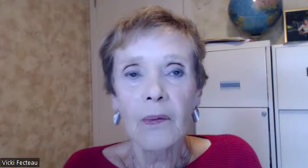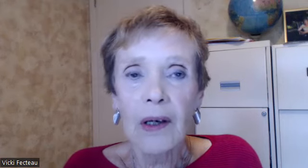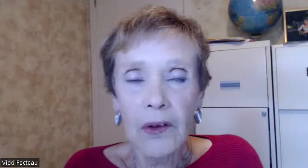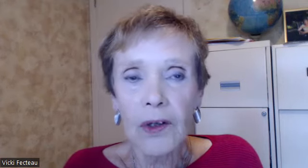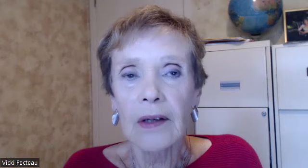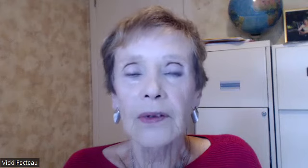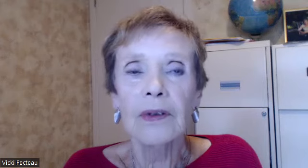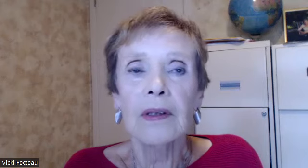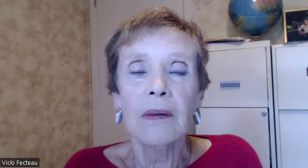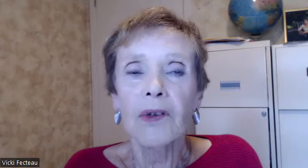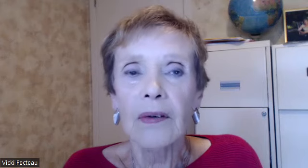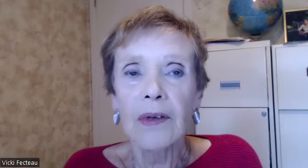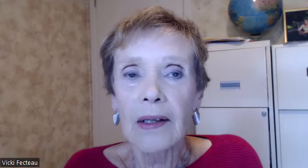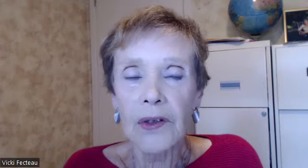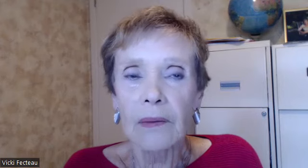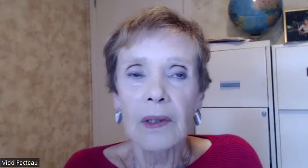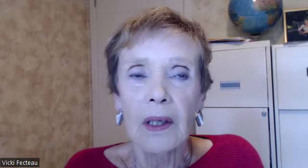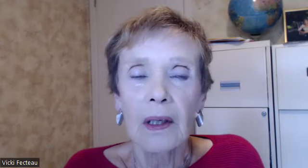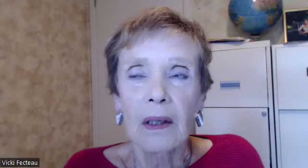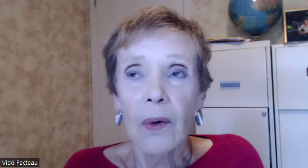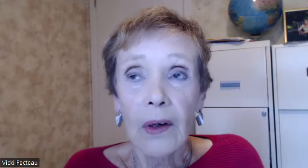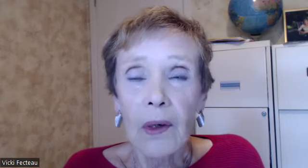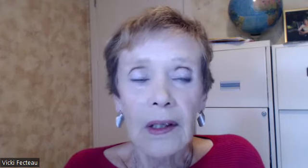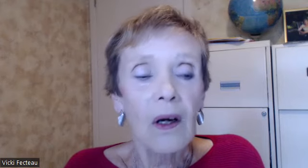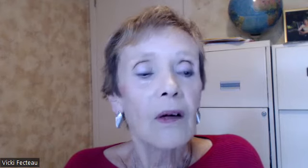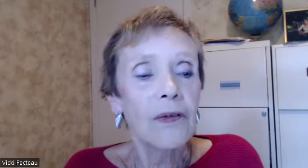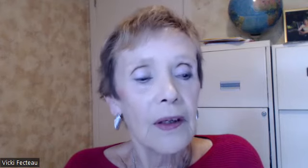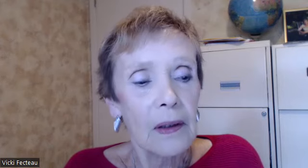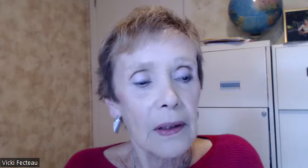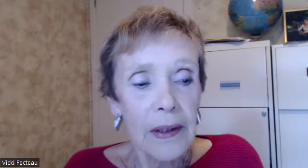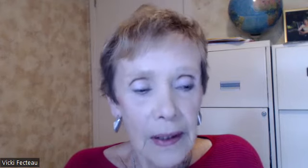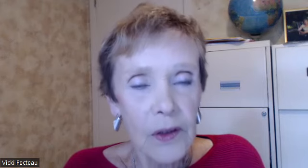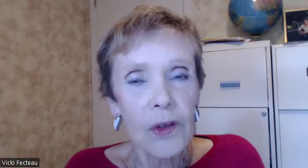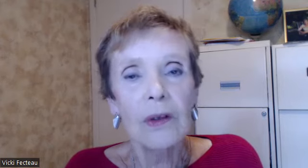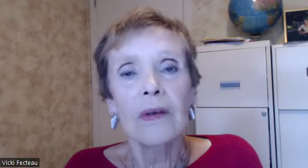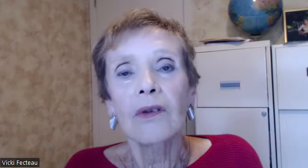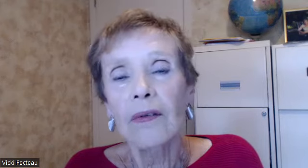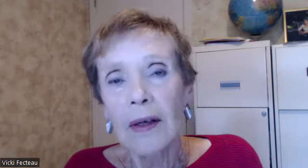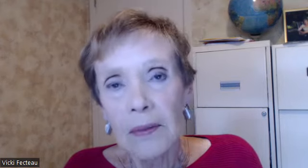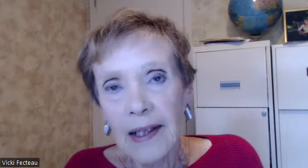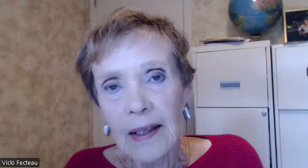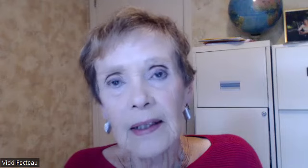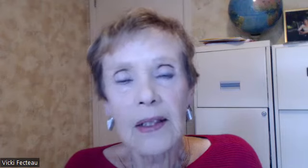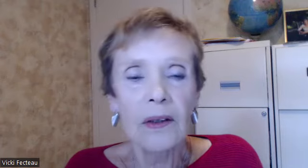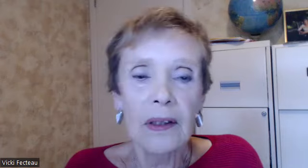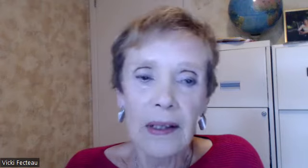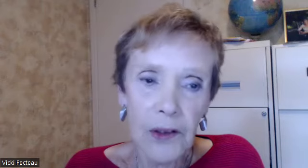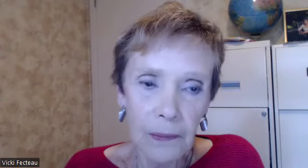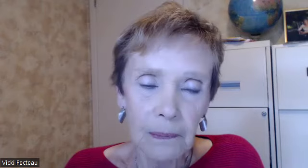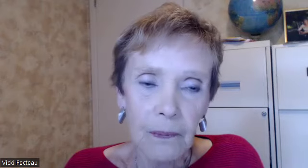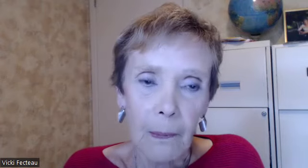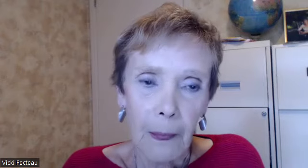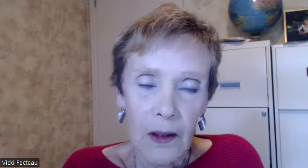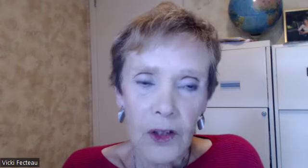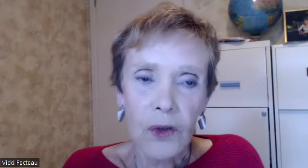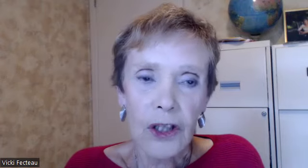behind the driver, and the driver asked him where he wanted to get off, and he didn't answer. And the driver asked him again, he still didn't answer. So she